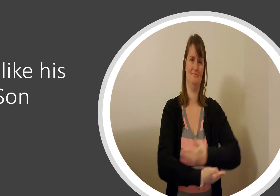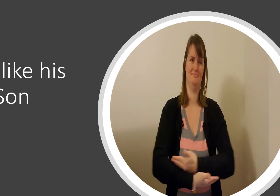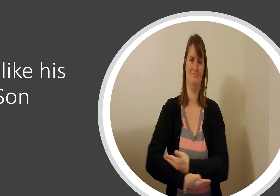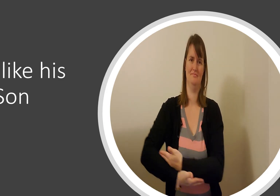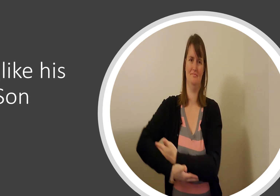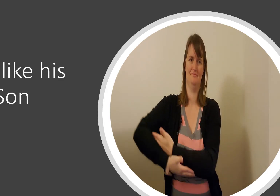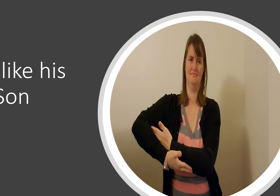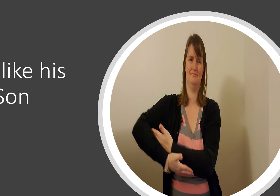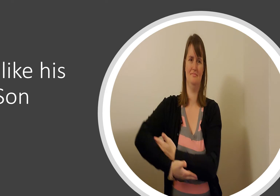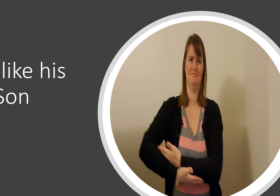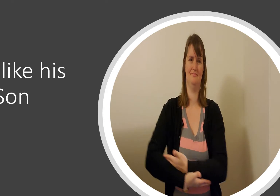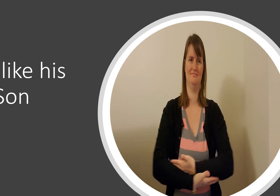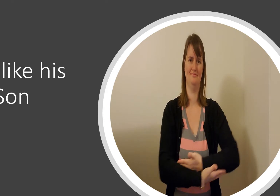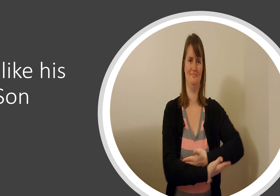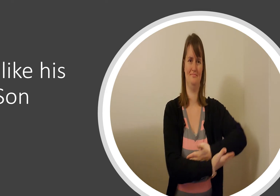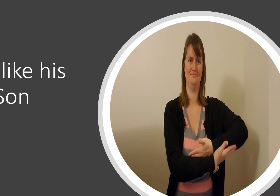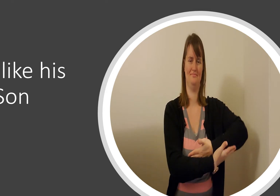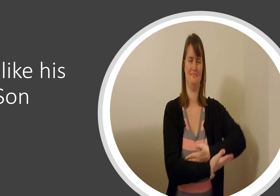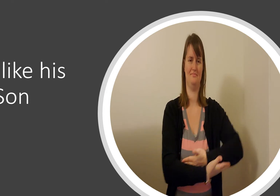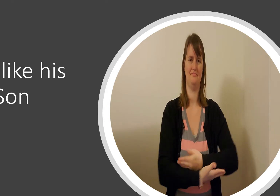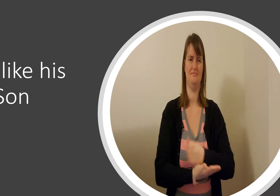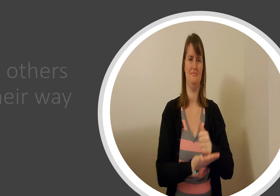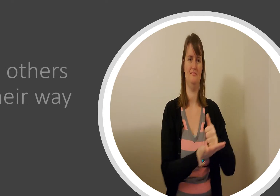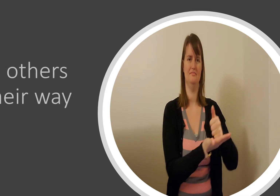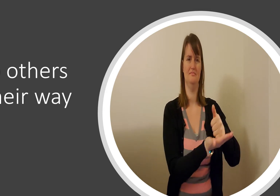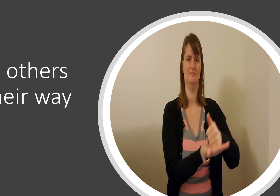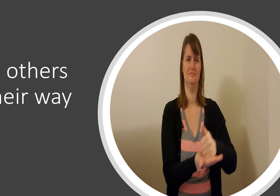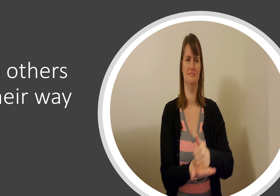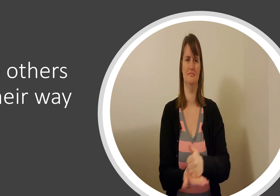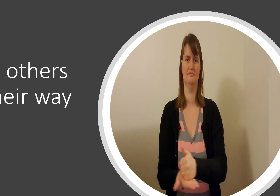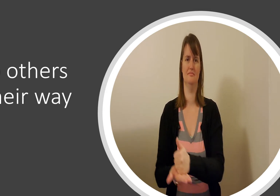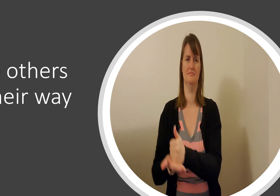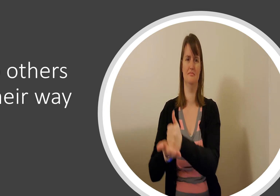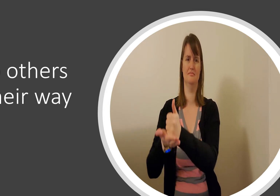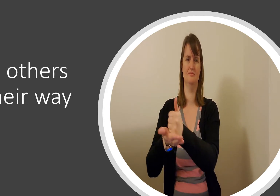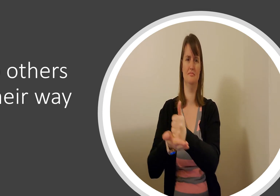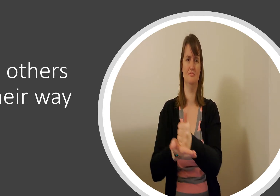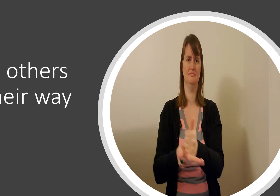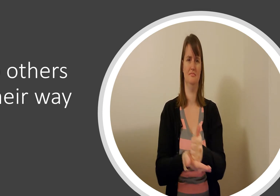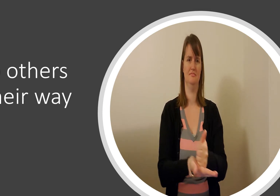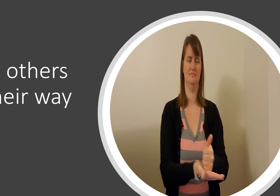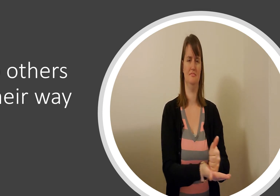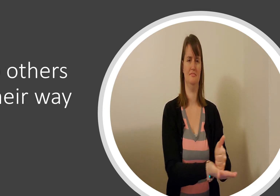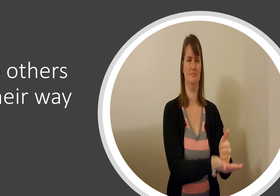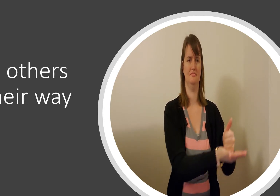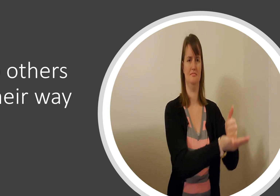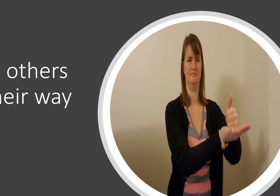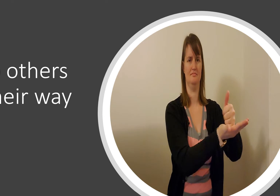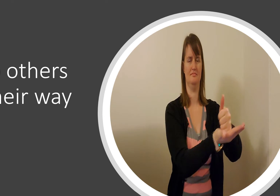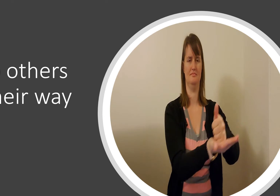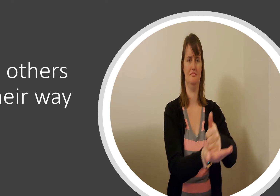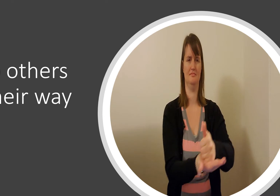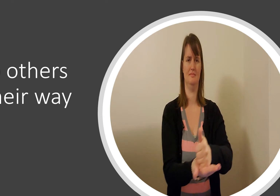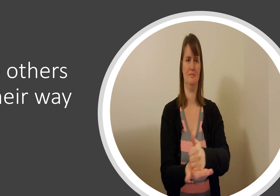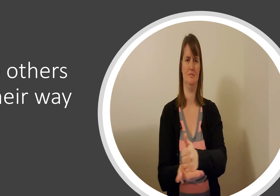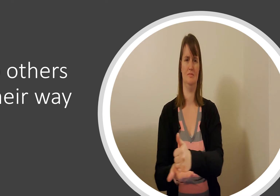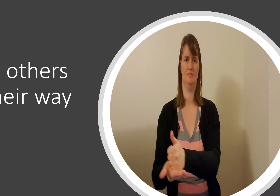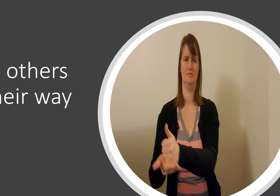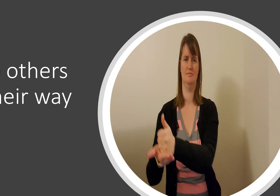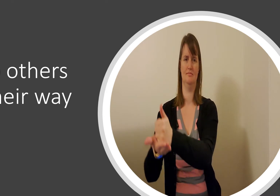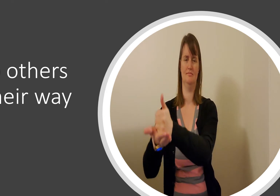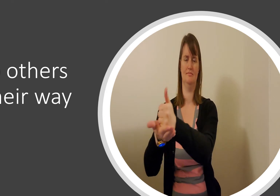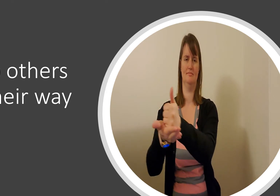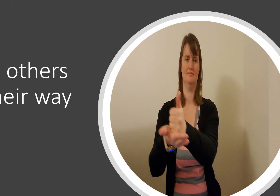His Son. Help others on their